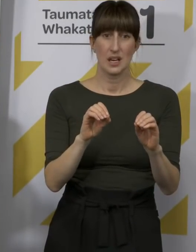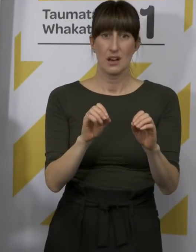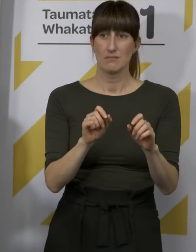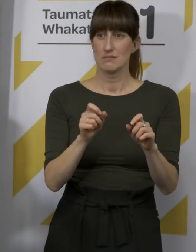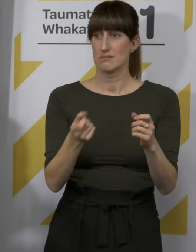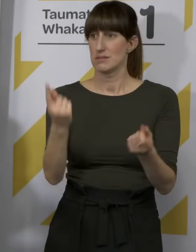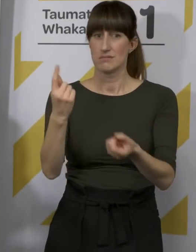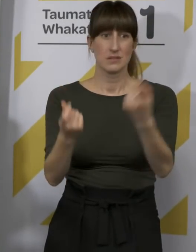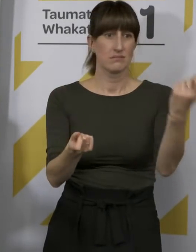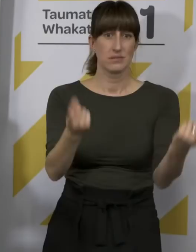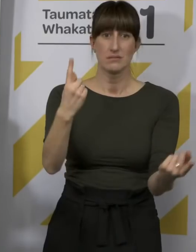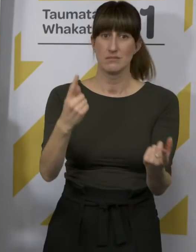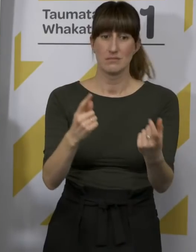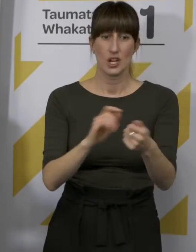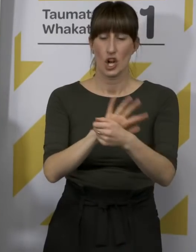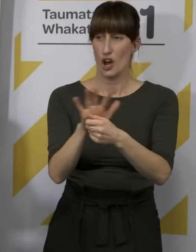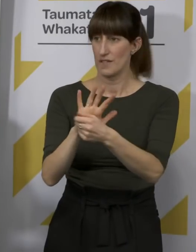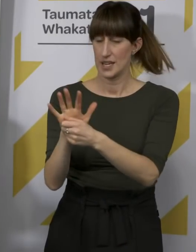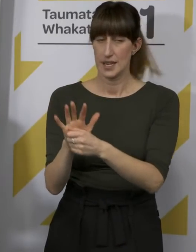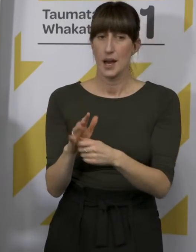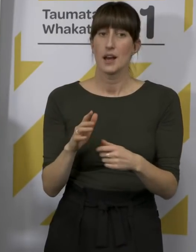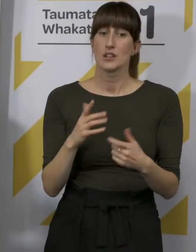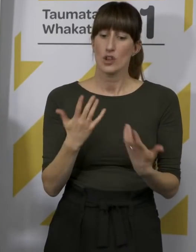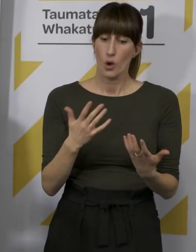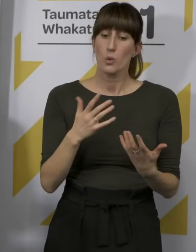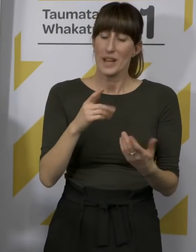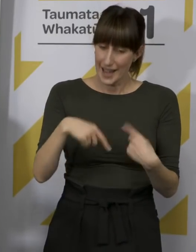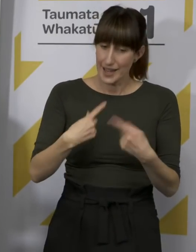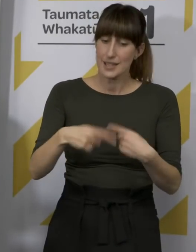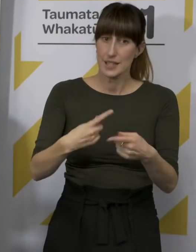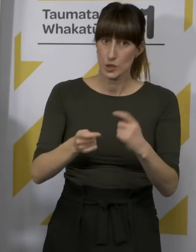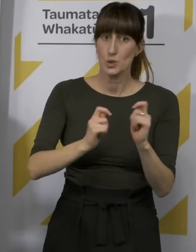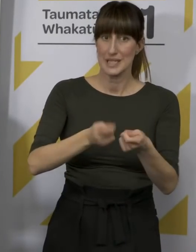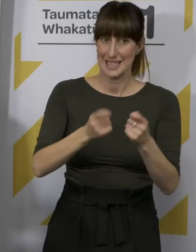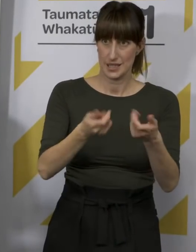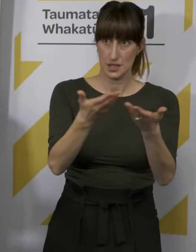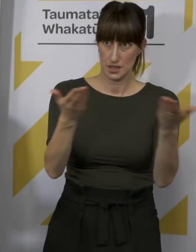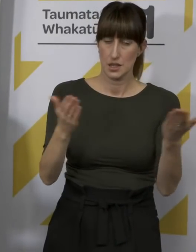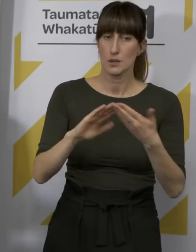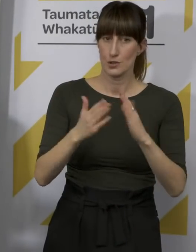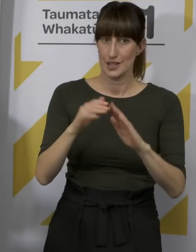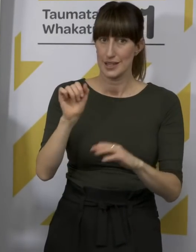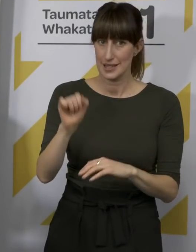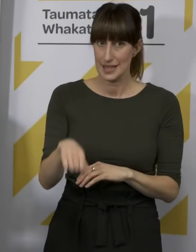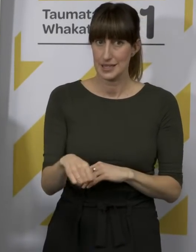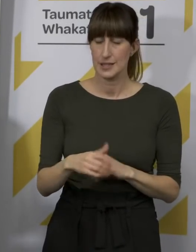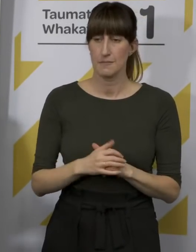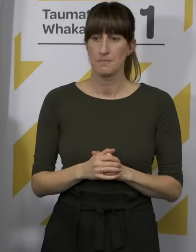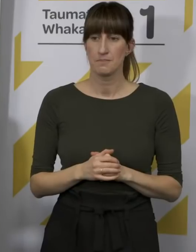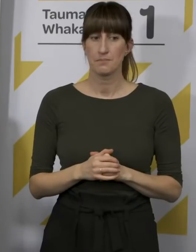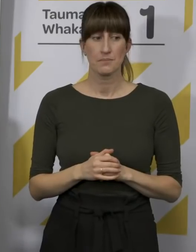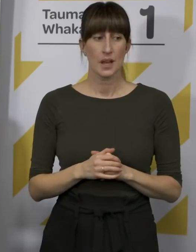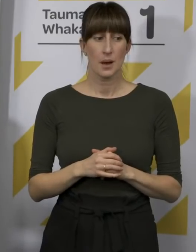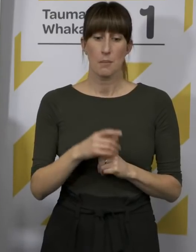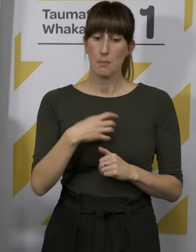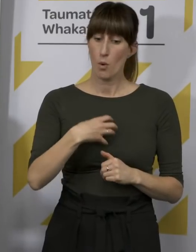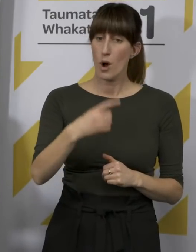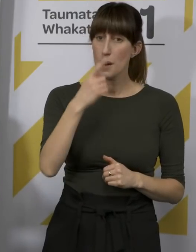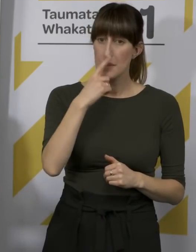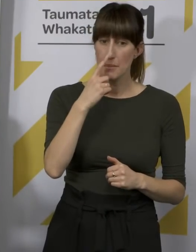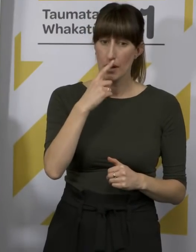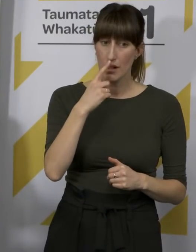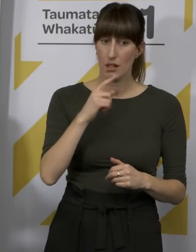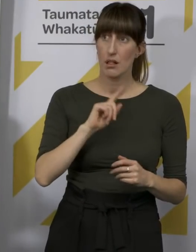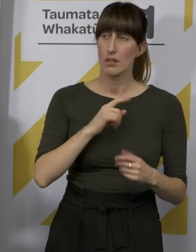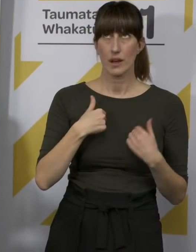will continue to test people with symptoms out in the community. And we've seen an increase in people presenting for testing, partly because we are going into